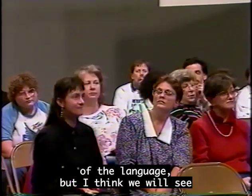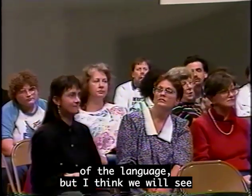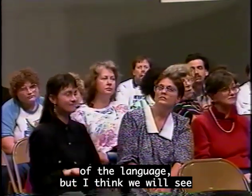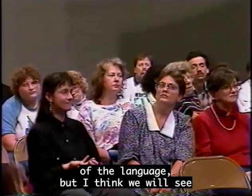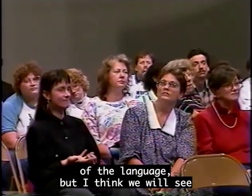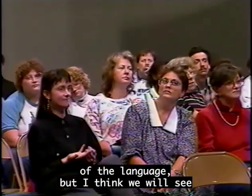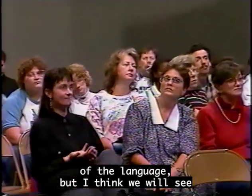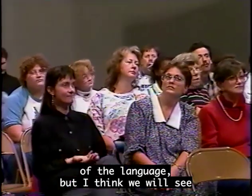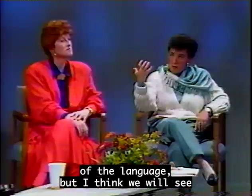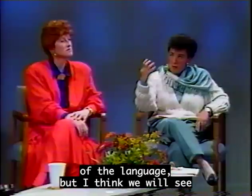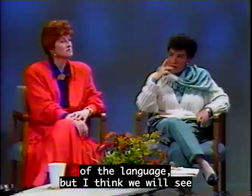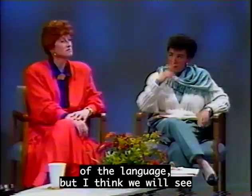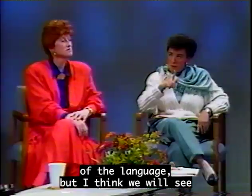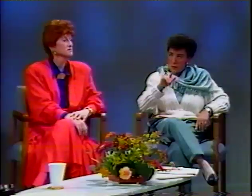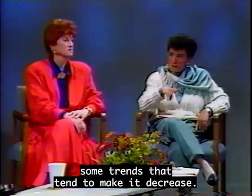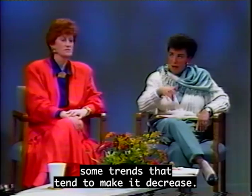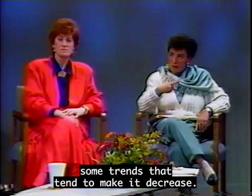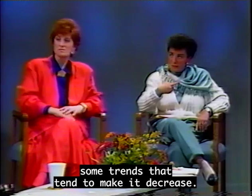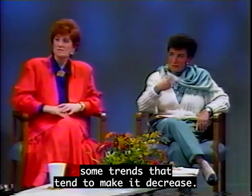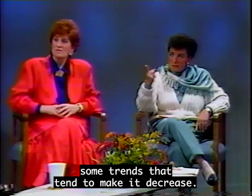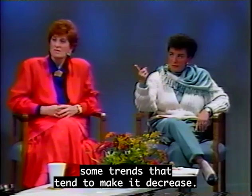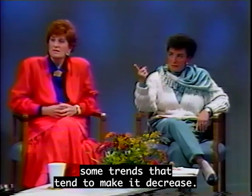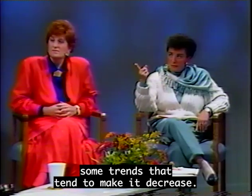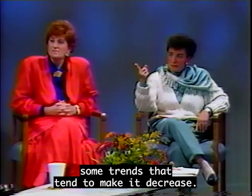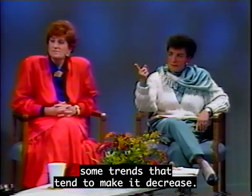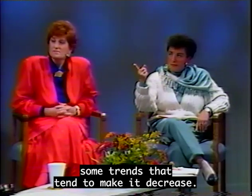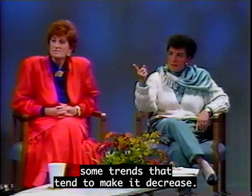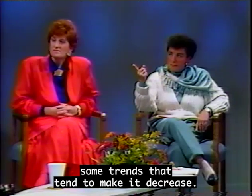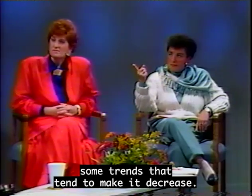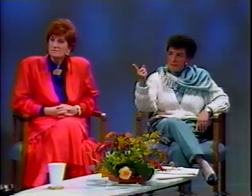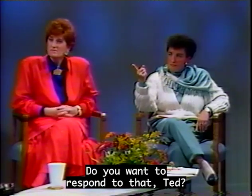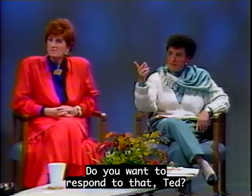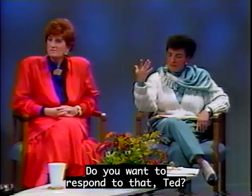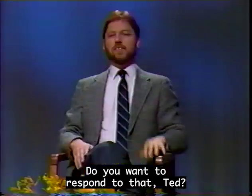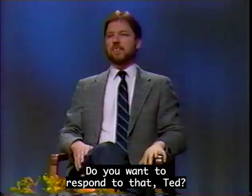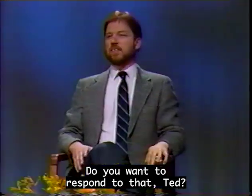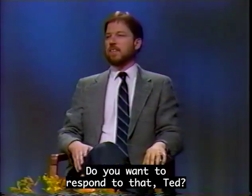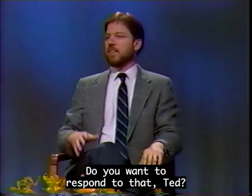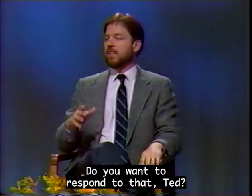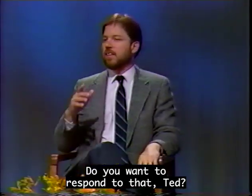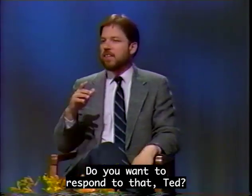of the language, but I think we will see some trends that tend to make it decrease. Do you want to respond to that, Ted?